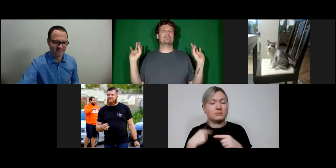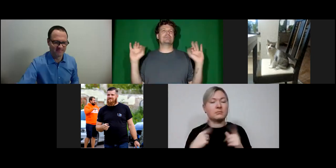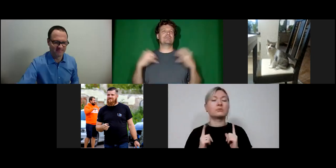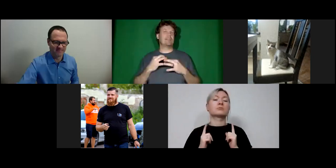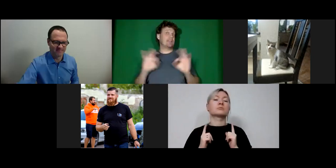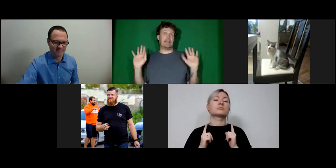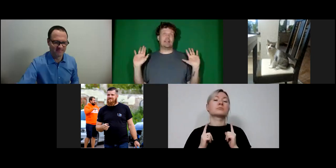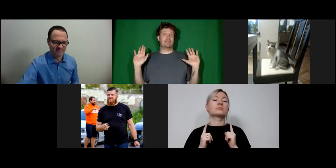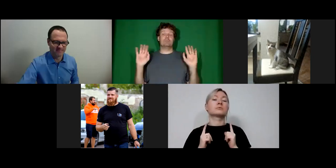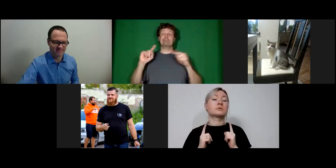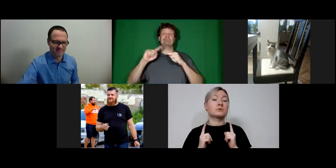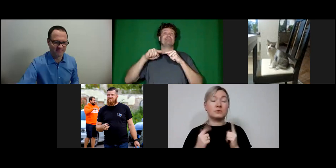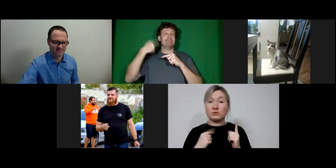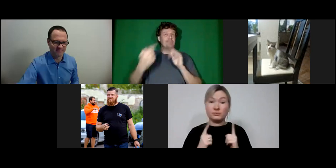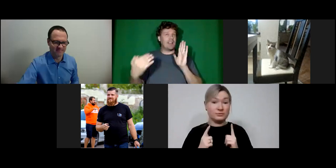was my one free day.